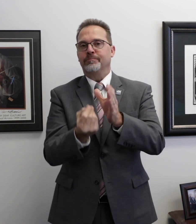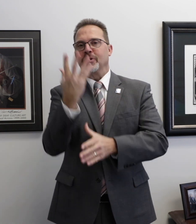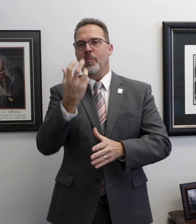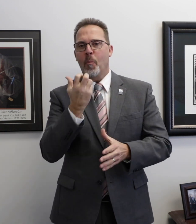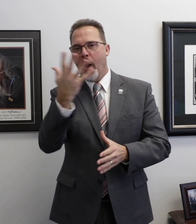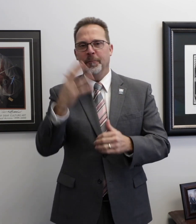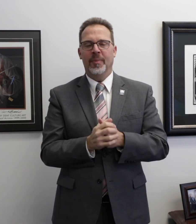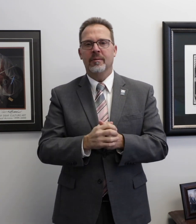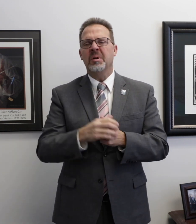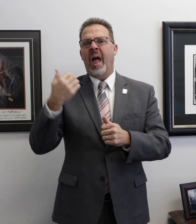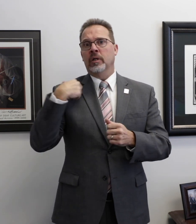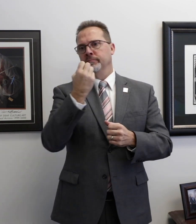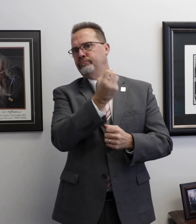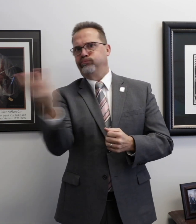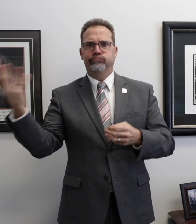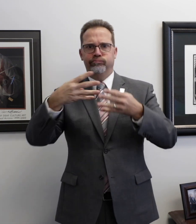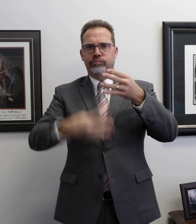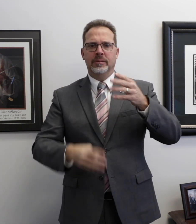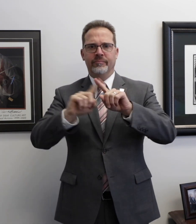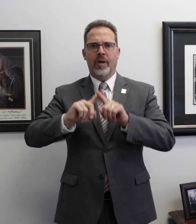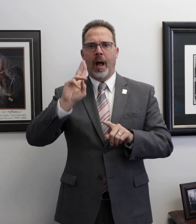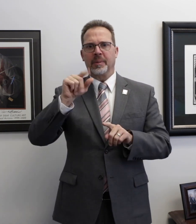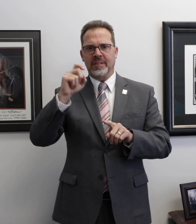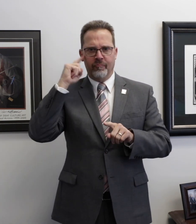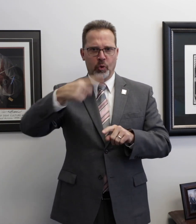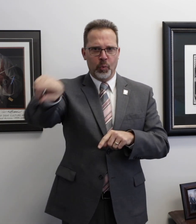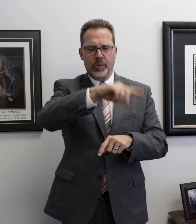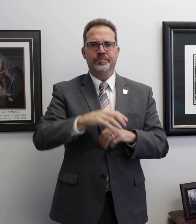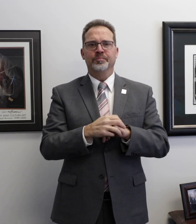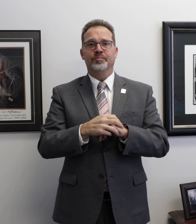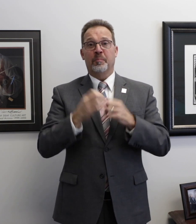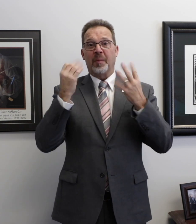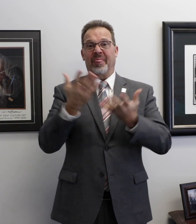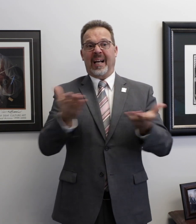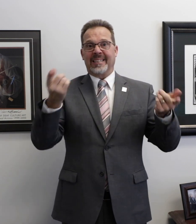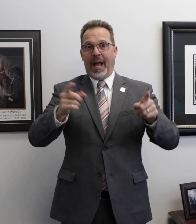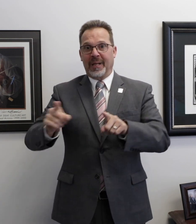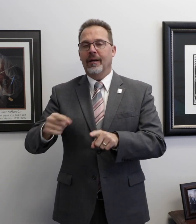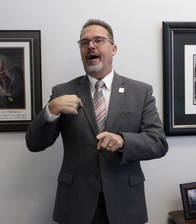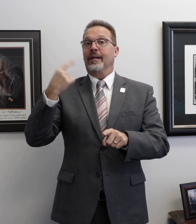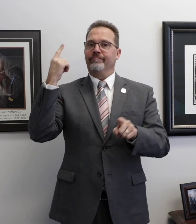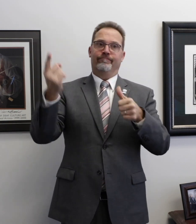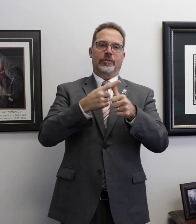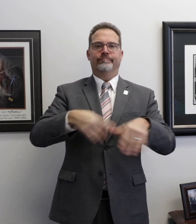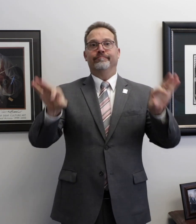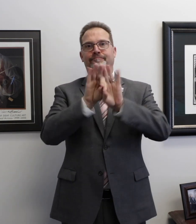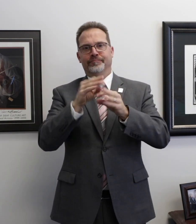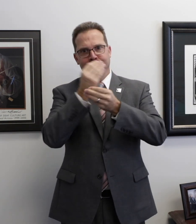on its way. I have several updates for you this month, as well as a number of things that are happening around campus to share with you. Of